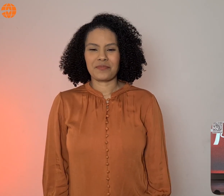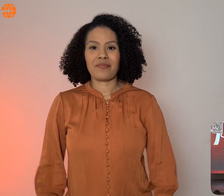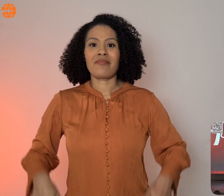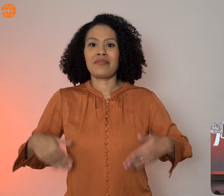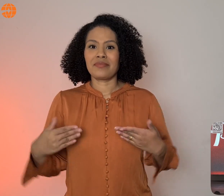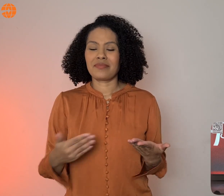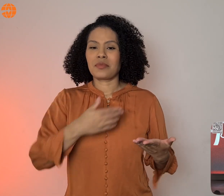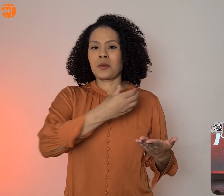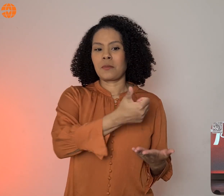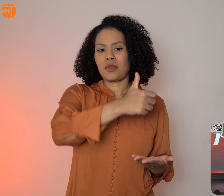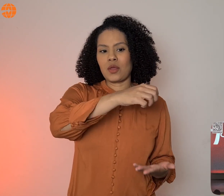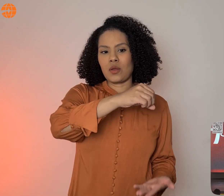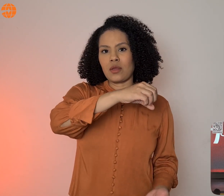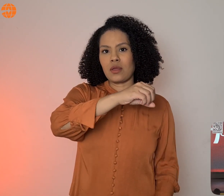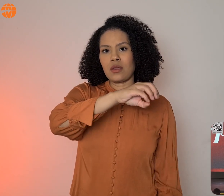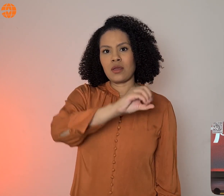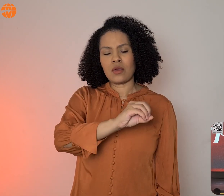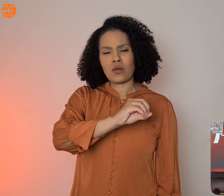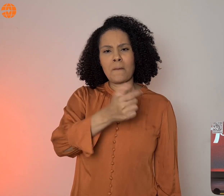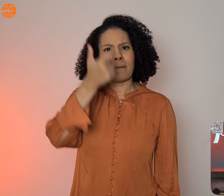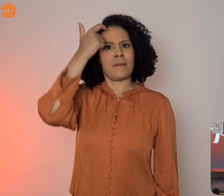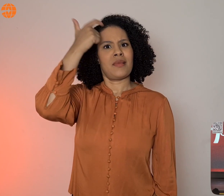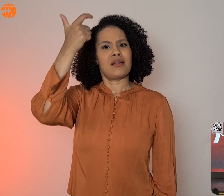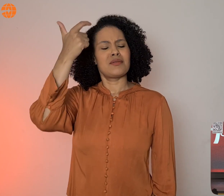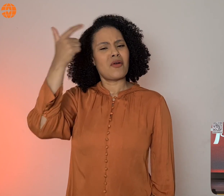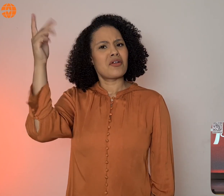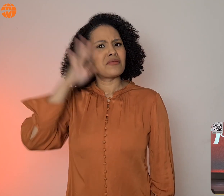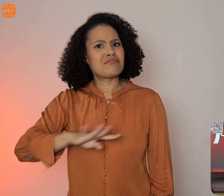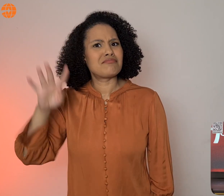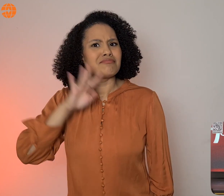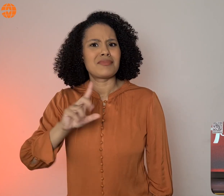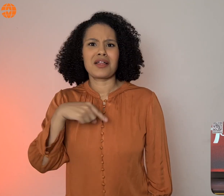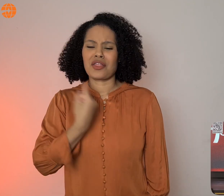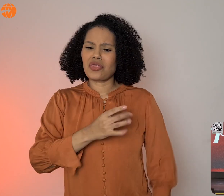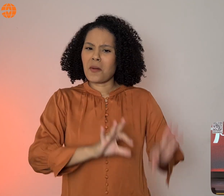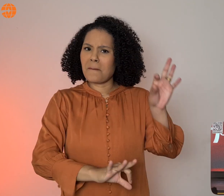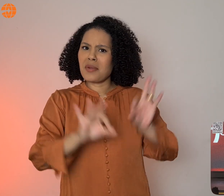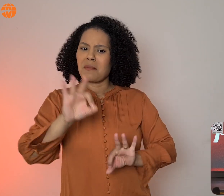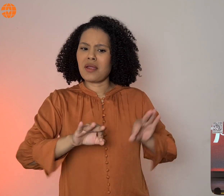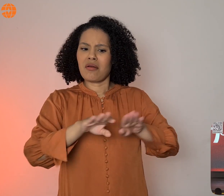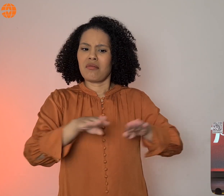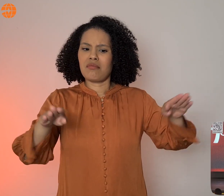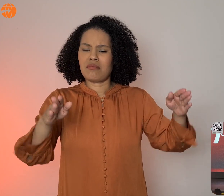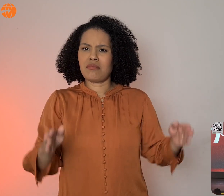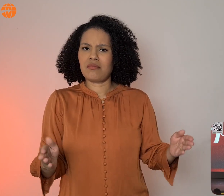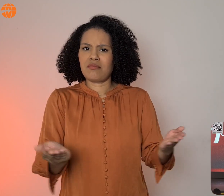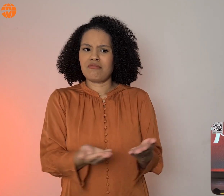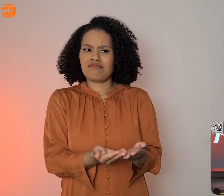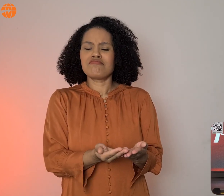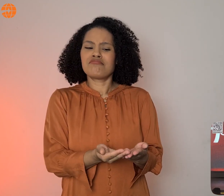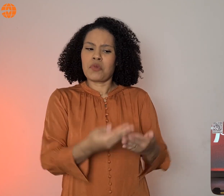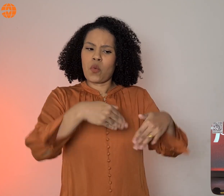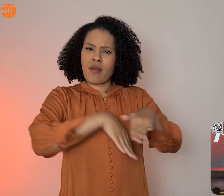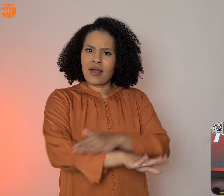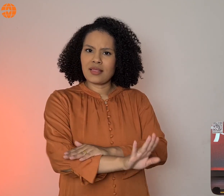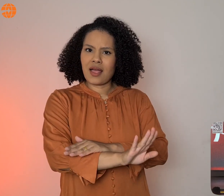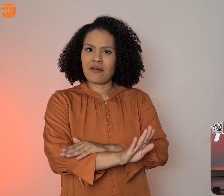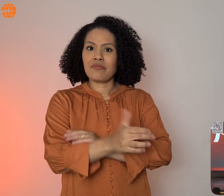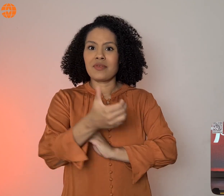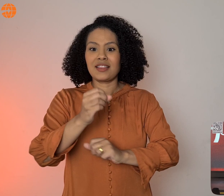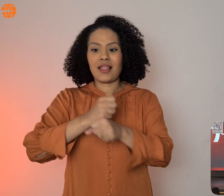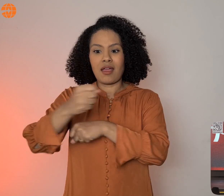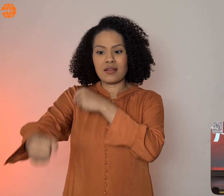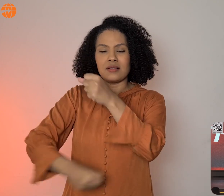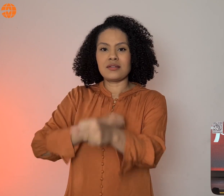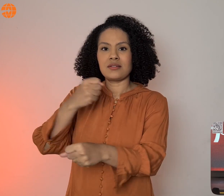in the year 2000. Então em 1990 eu pensei, cara, vai ser muito legal se a gente fizer uma cápsula do tempo e abrir isso no anos 2000.